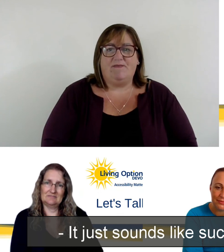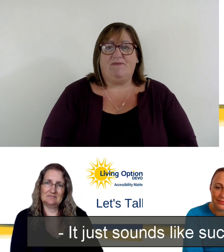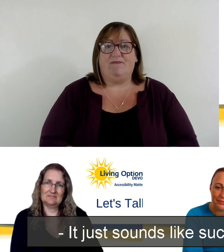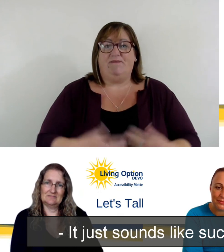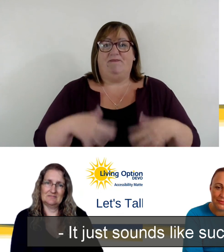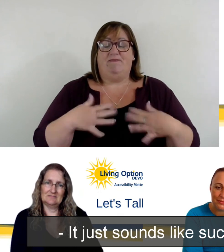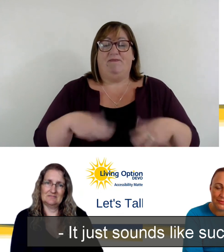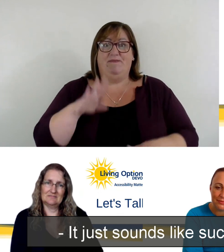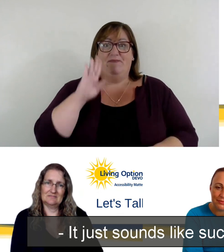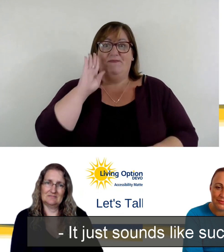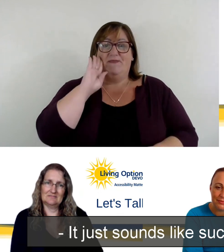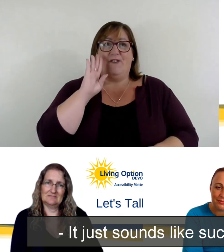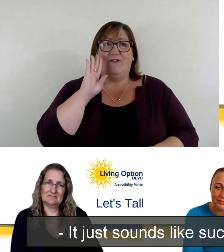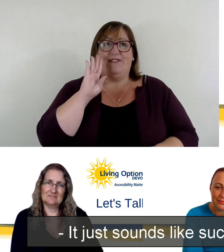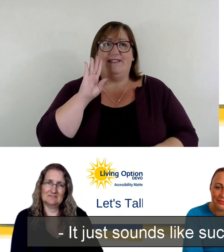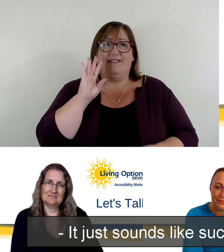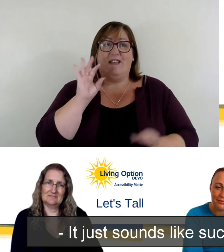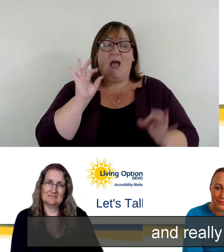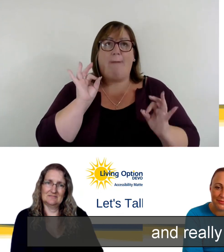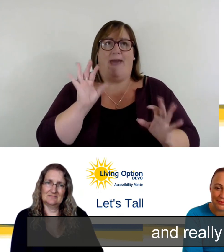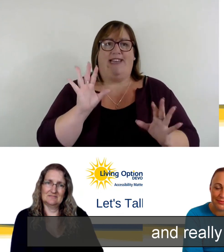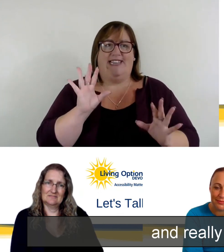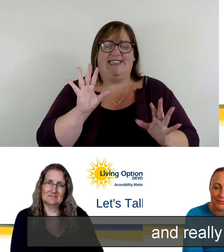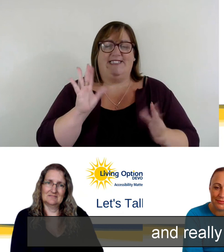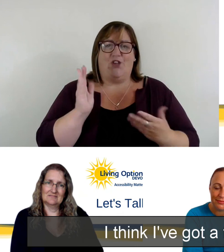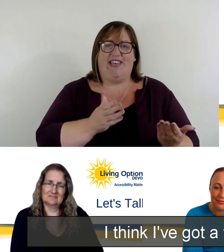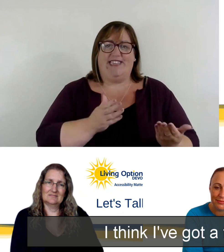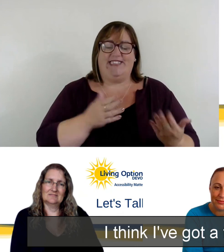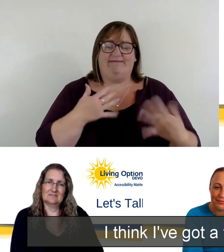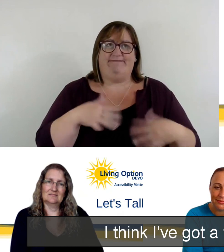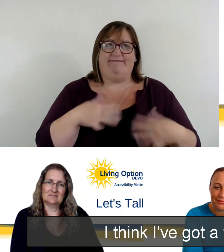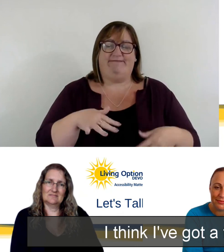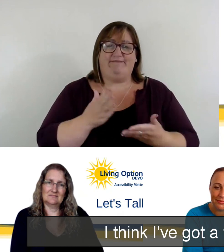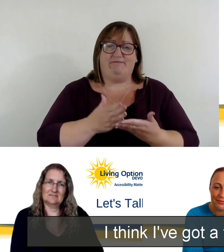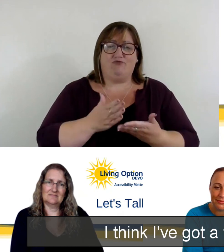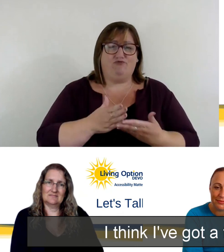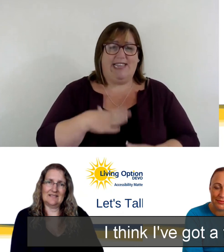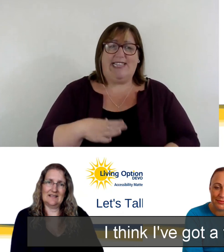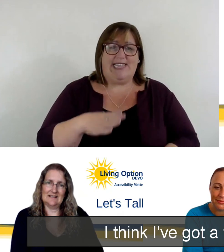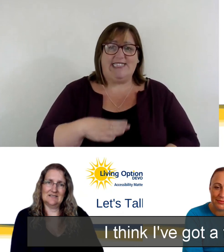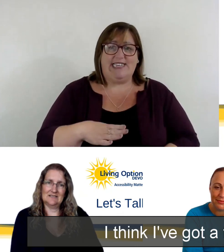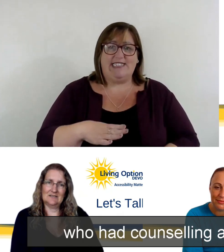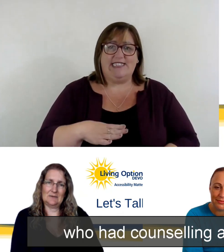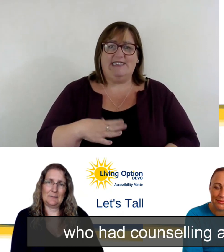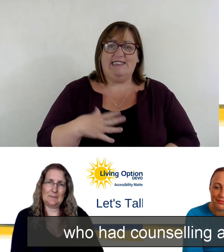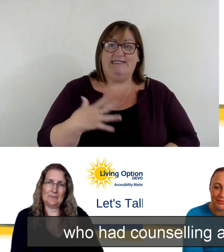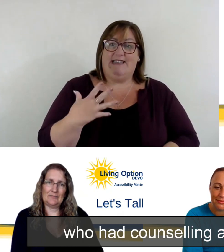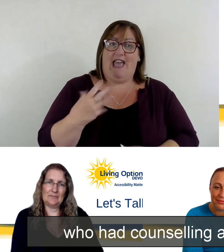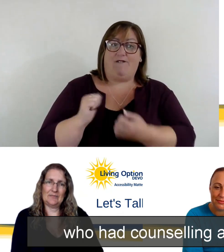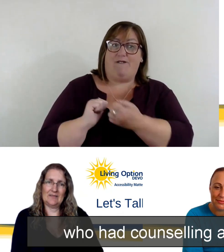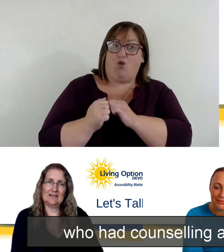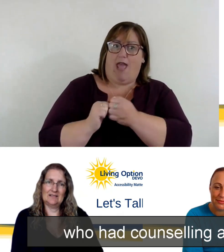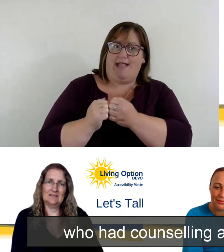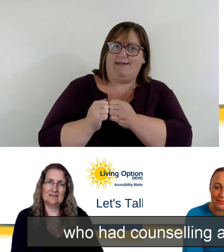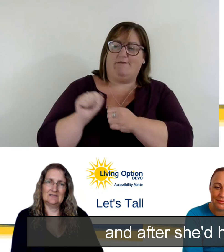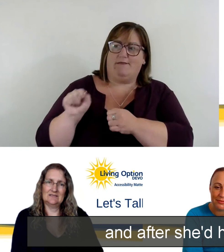It just sounds like such an amazing service and really needed. I think I've got a friend actually who had counselling a